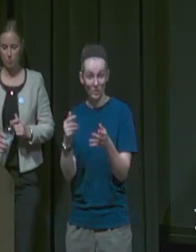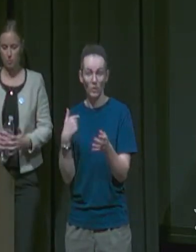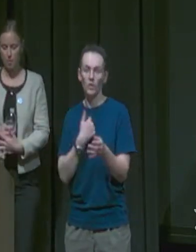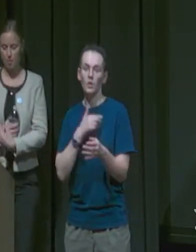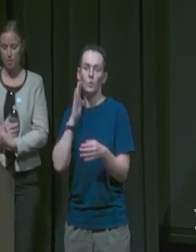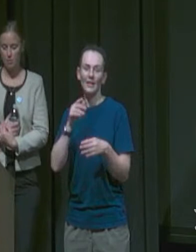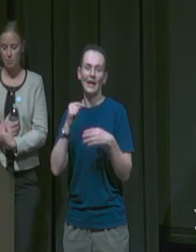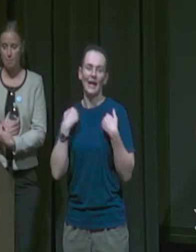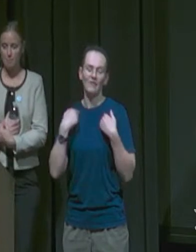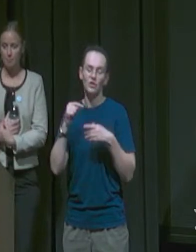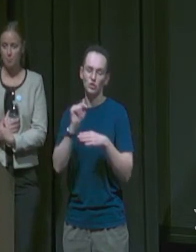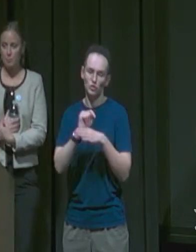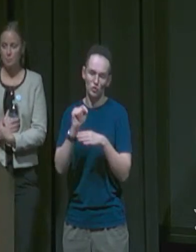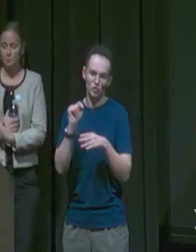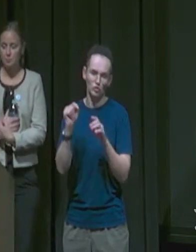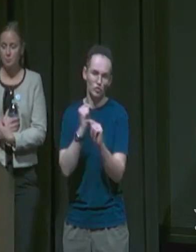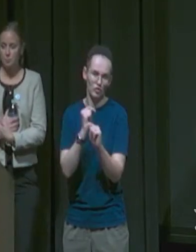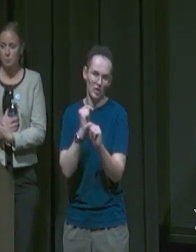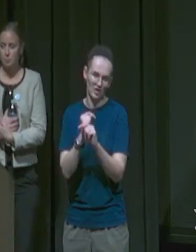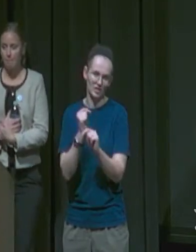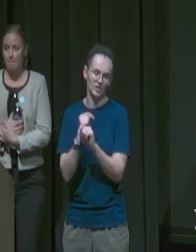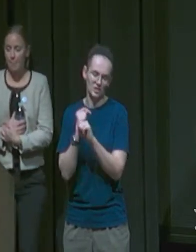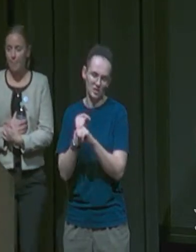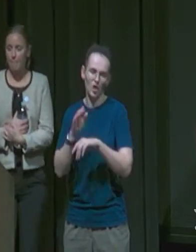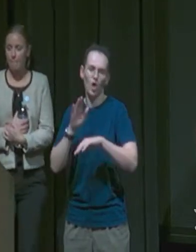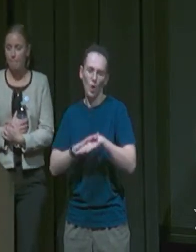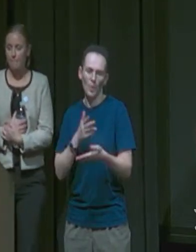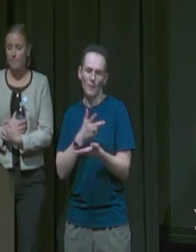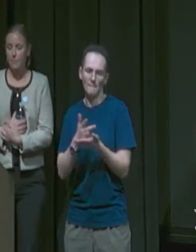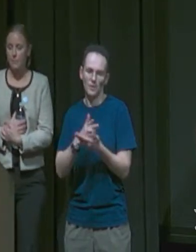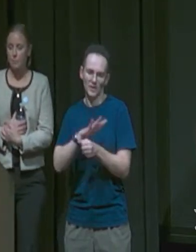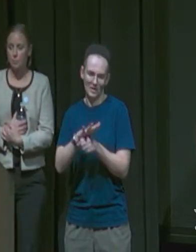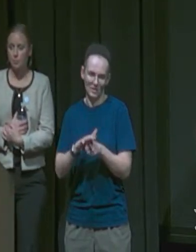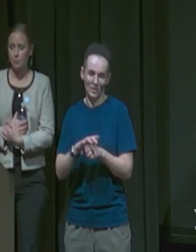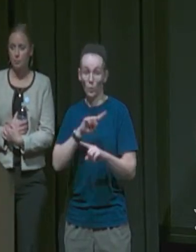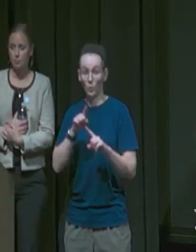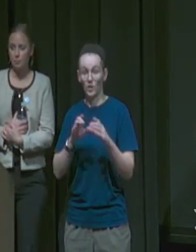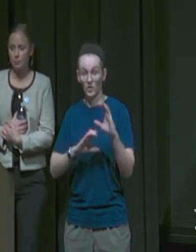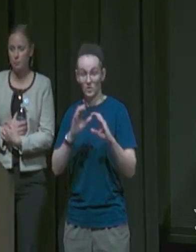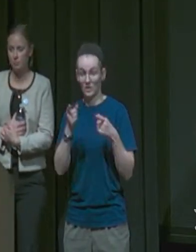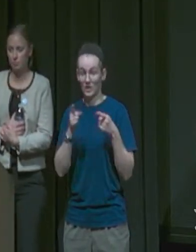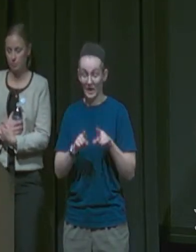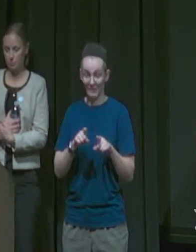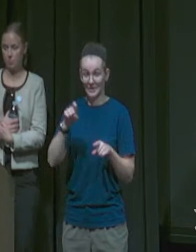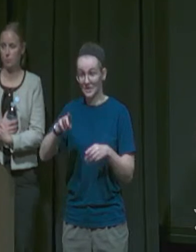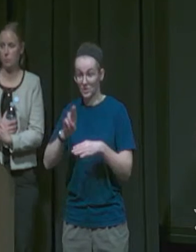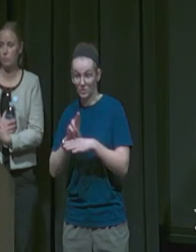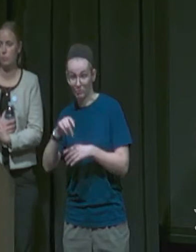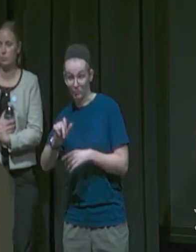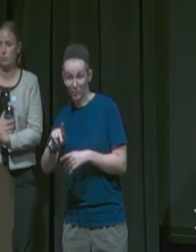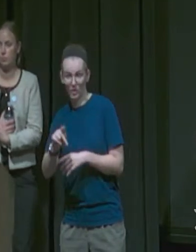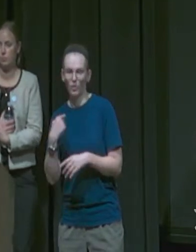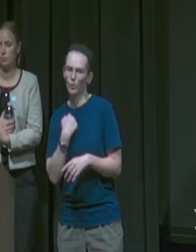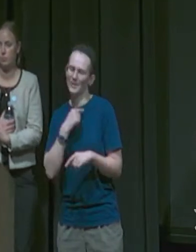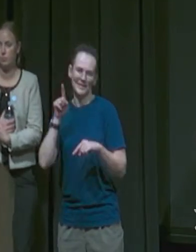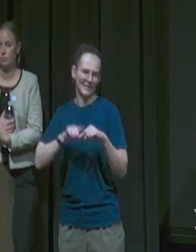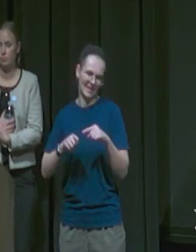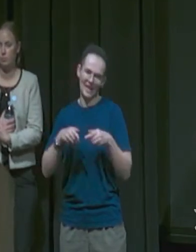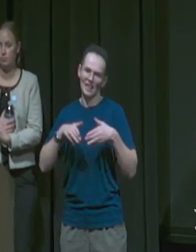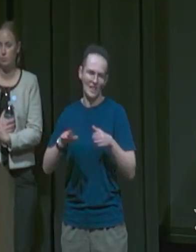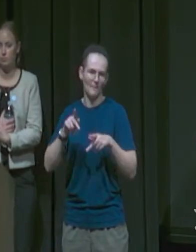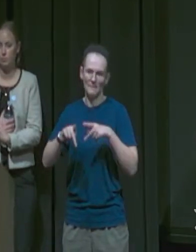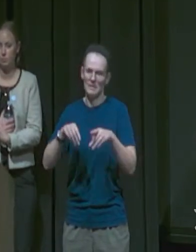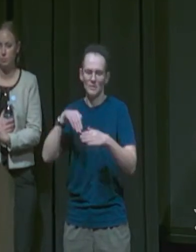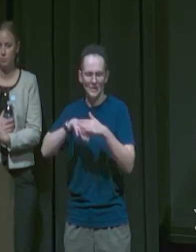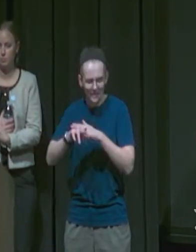truck traffic in and out of the parking lot. So when construction is happening and they need use of the park, we can't invite the public in